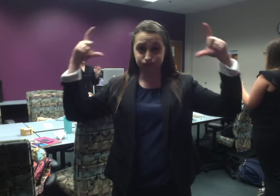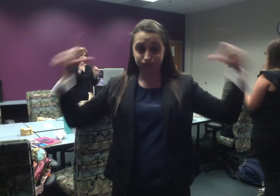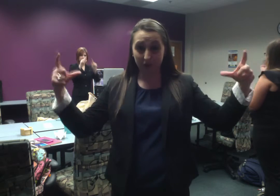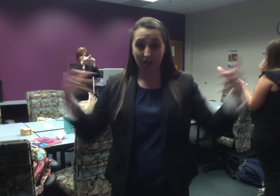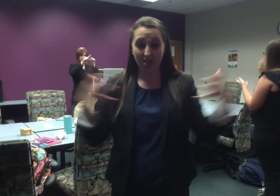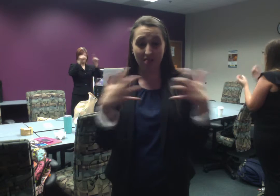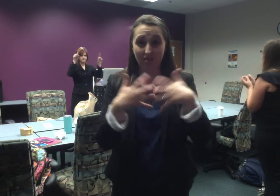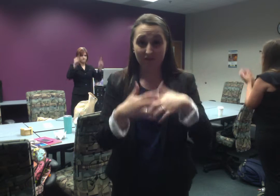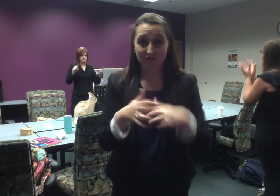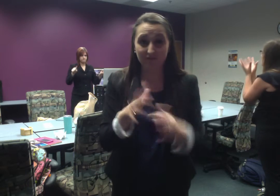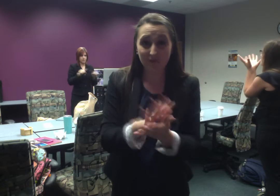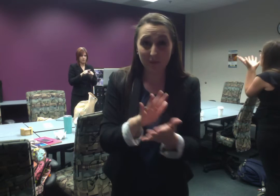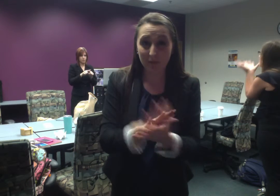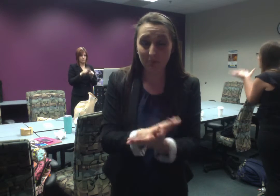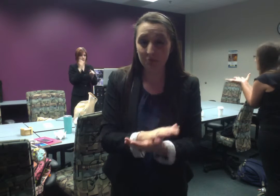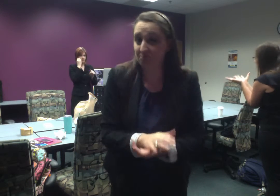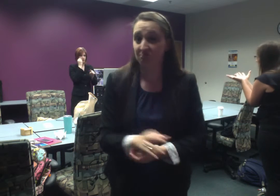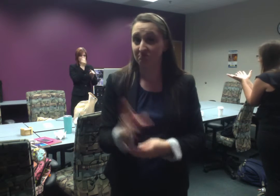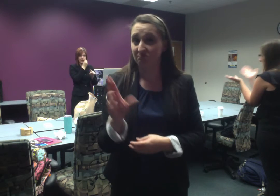painting leaves. Okay? What's important are